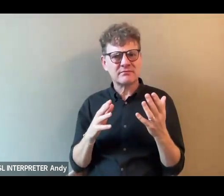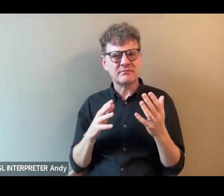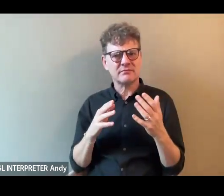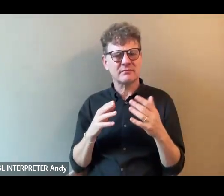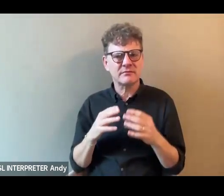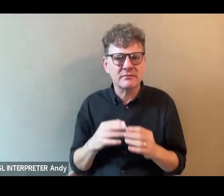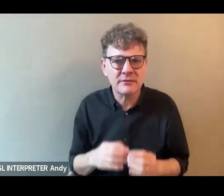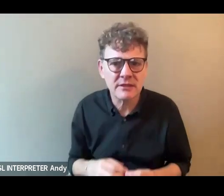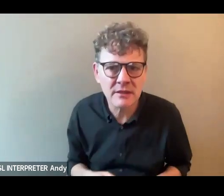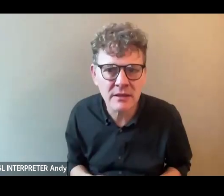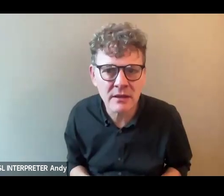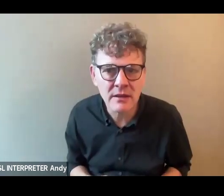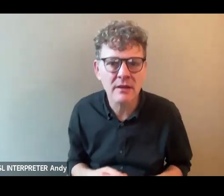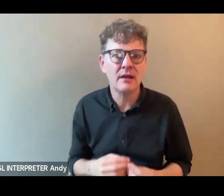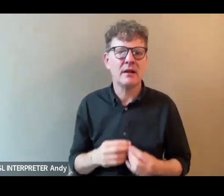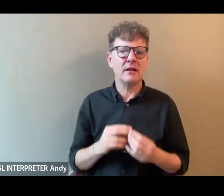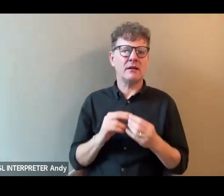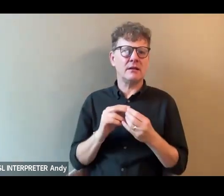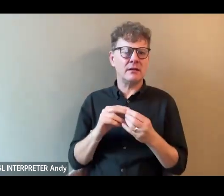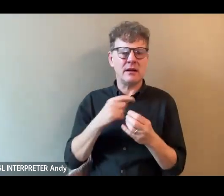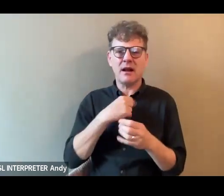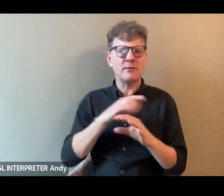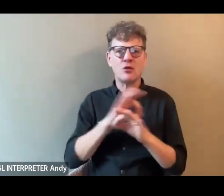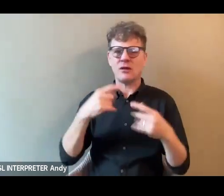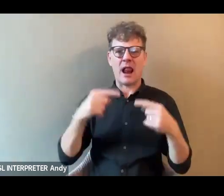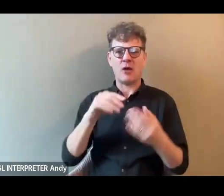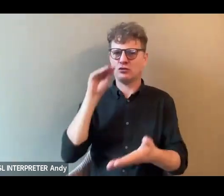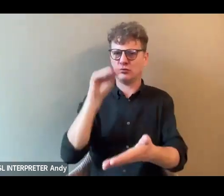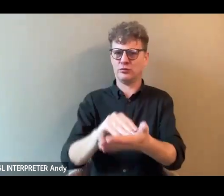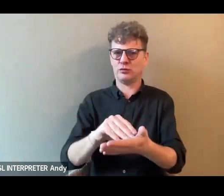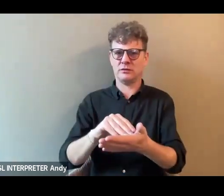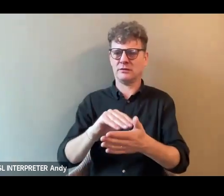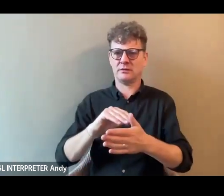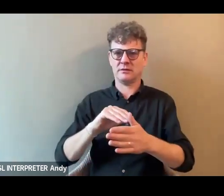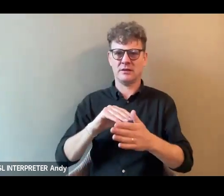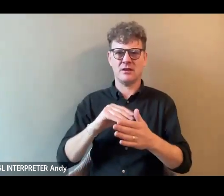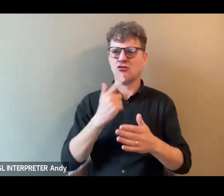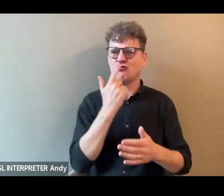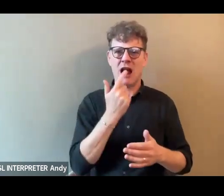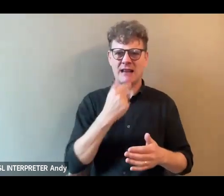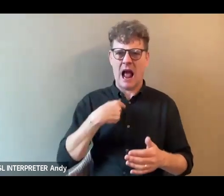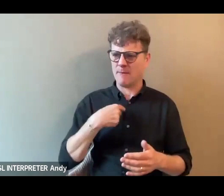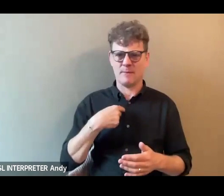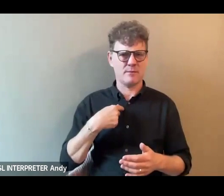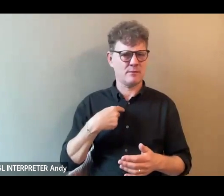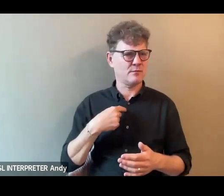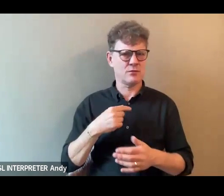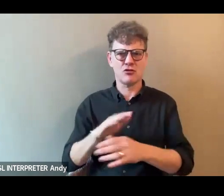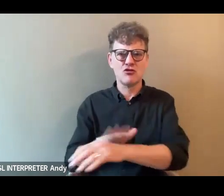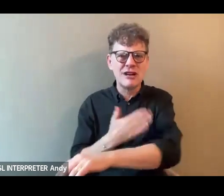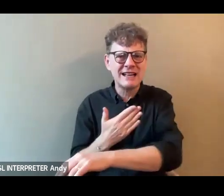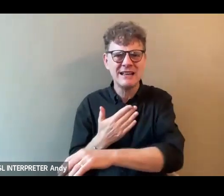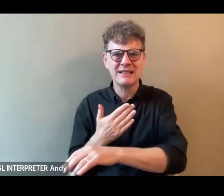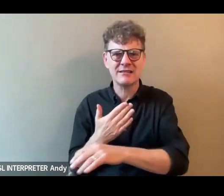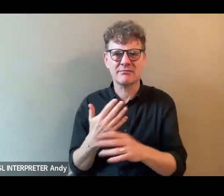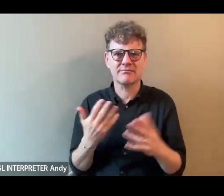Apparently I was not allowed to put myself down as red and have nobody talk to me today. So I'm green, so just please keep a little bit of an eye. And if you change your mind